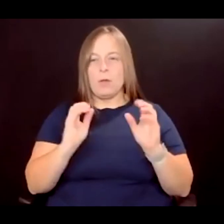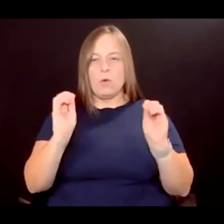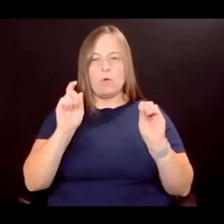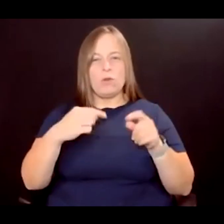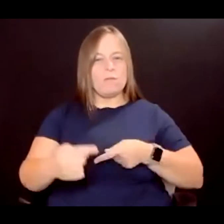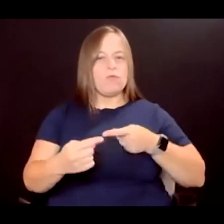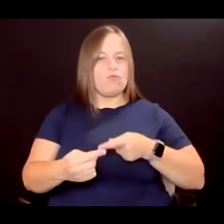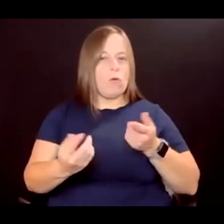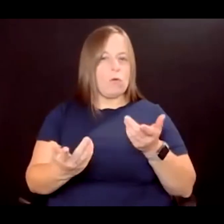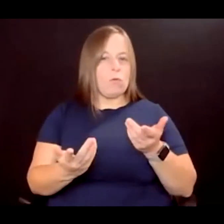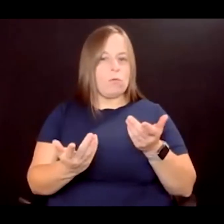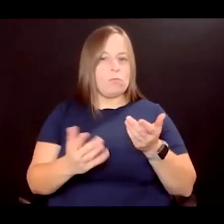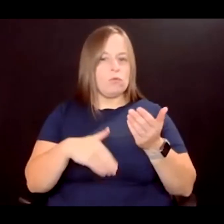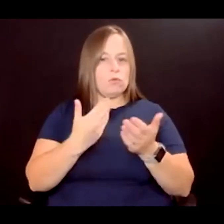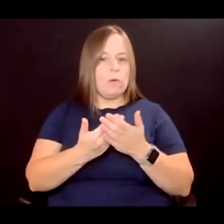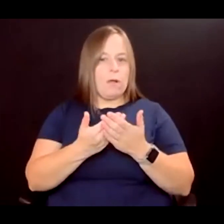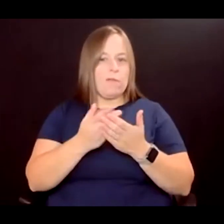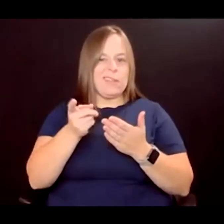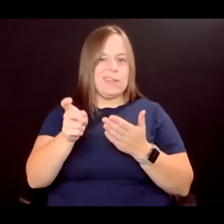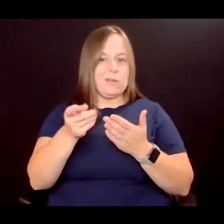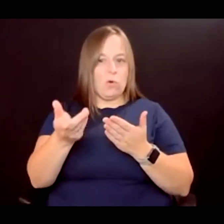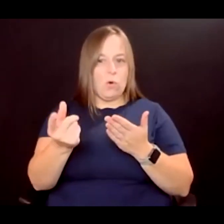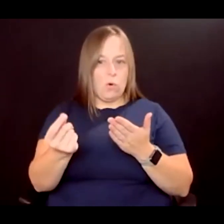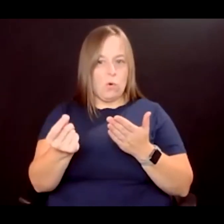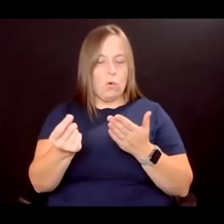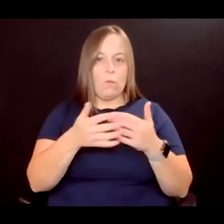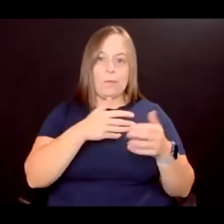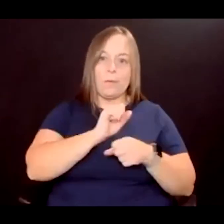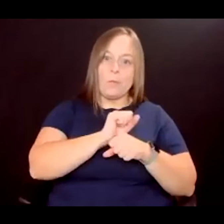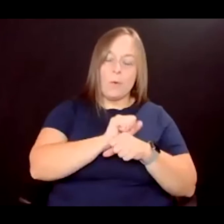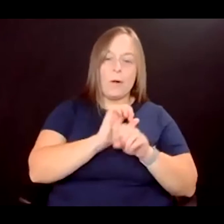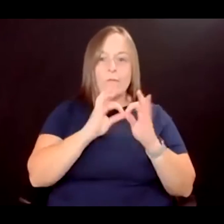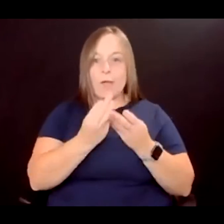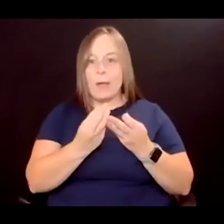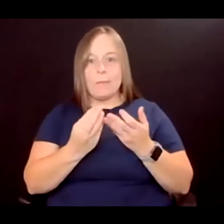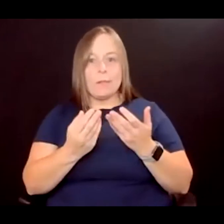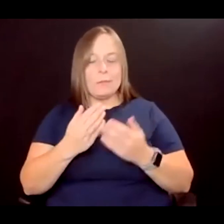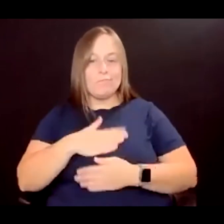through, but it wasn't really wheelchair accessible. Is that correct,